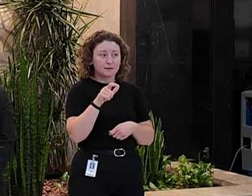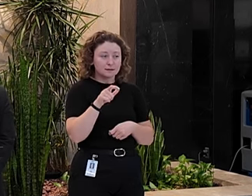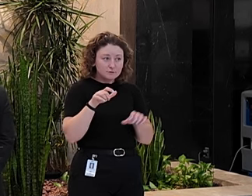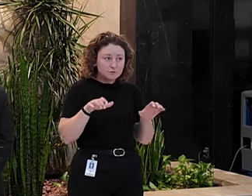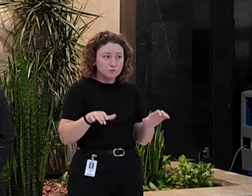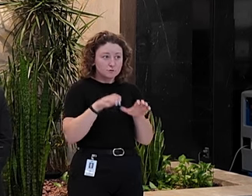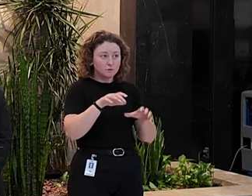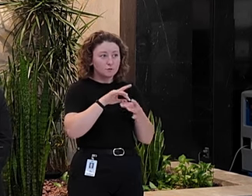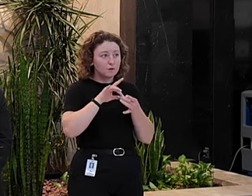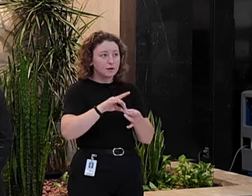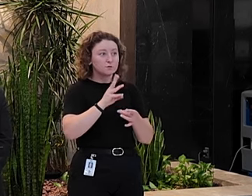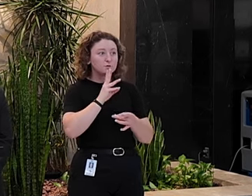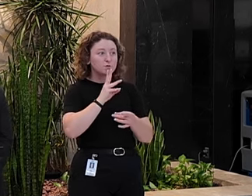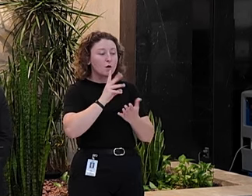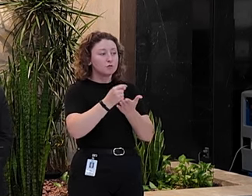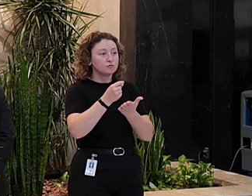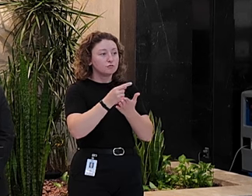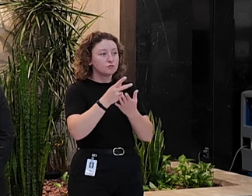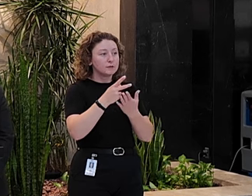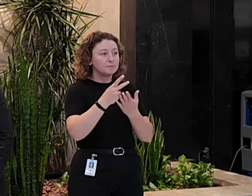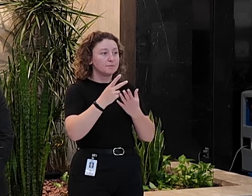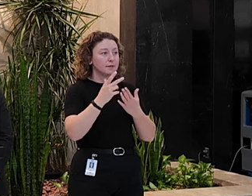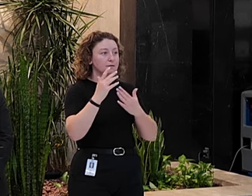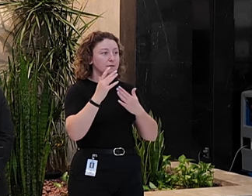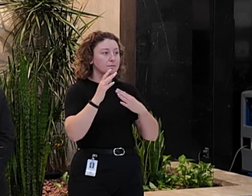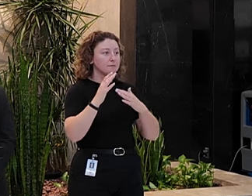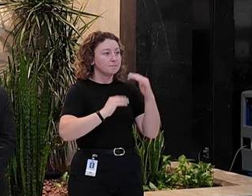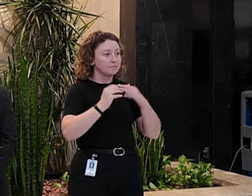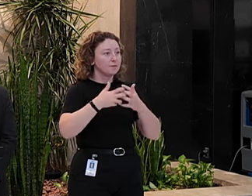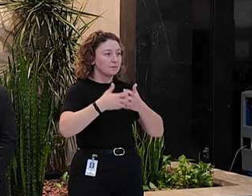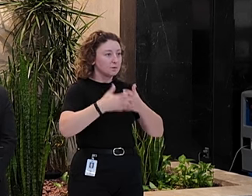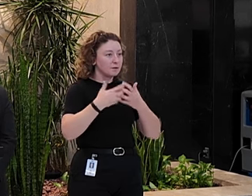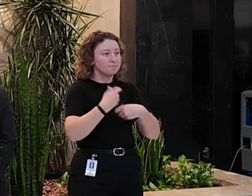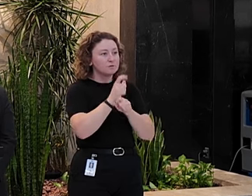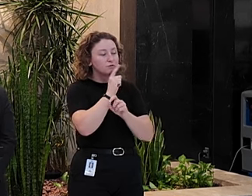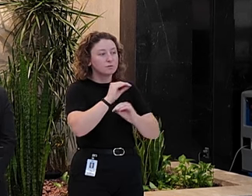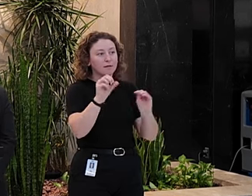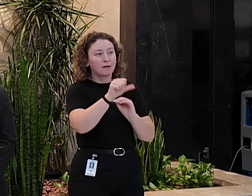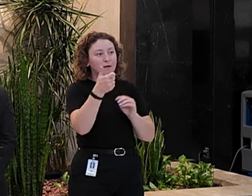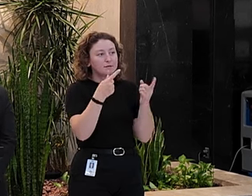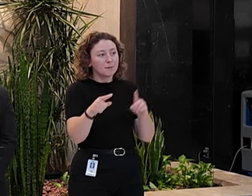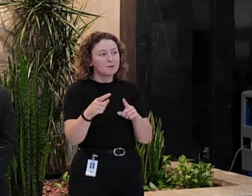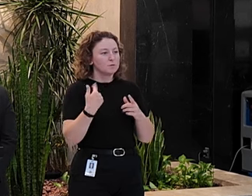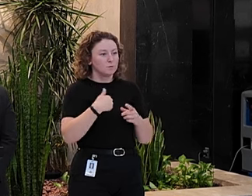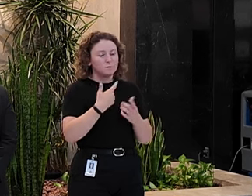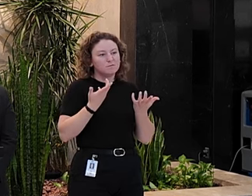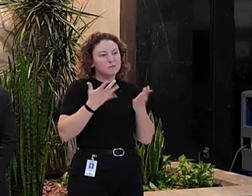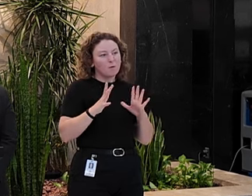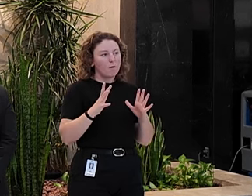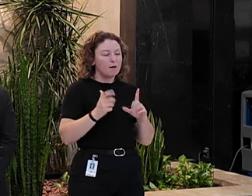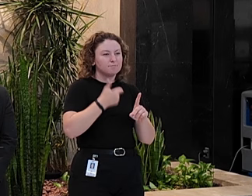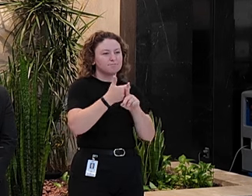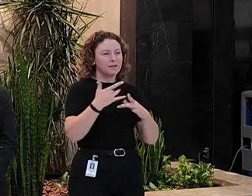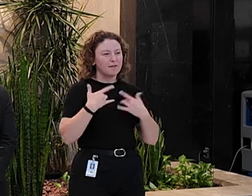done in the water treatment plant to ensure nothing else happens? We don't go through another boil water advisory, something doesn't malfunction. You know